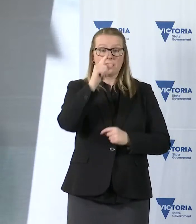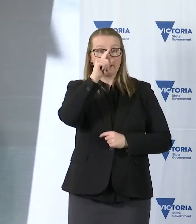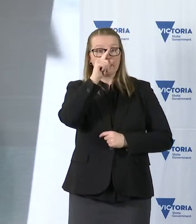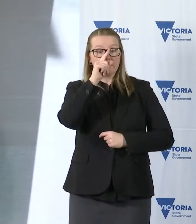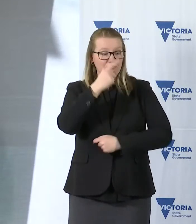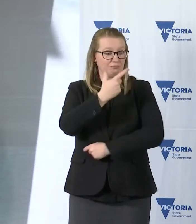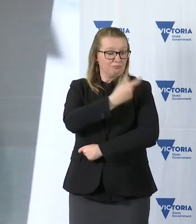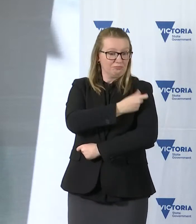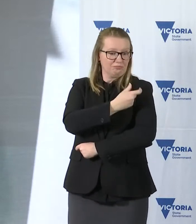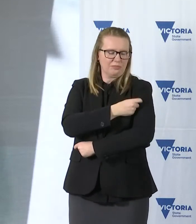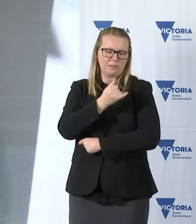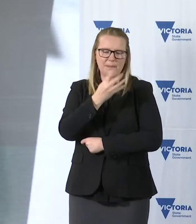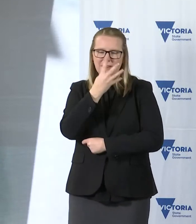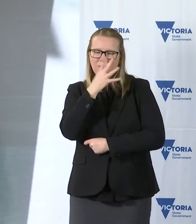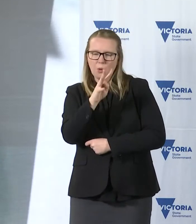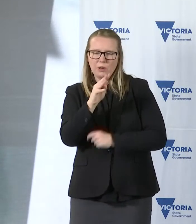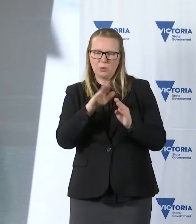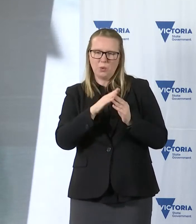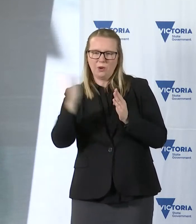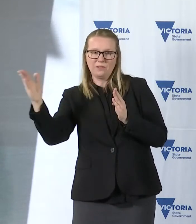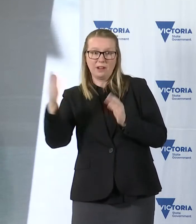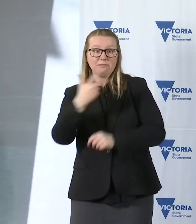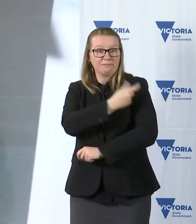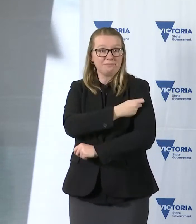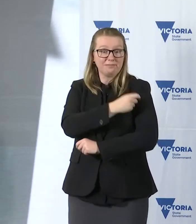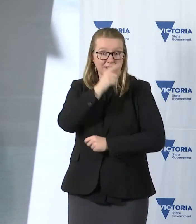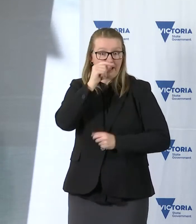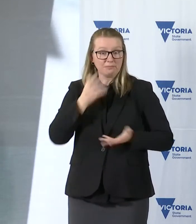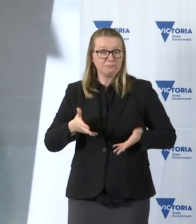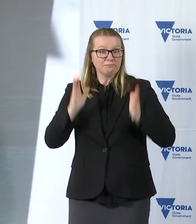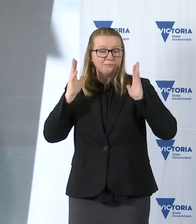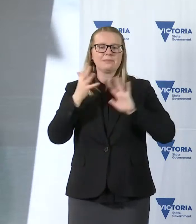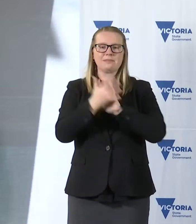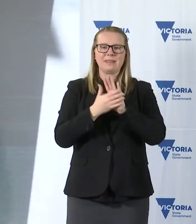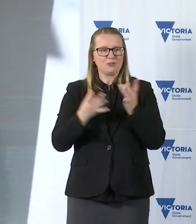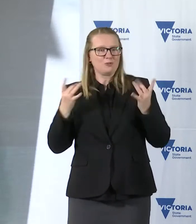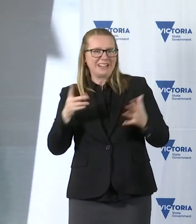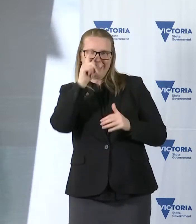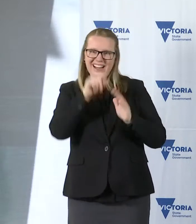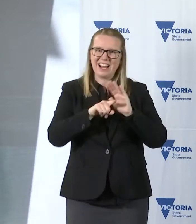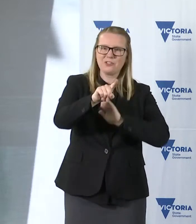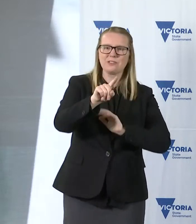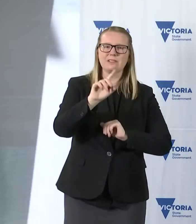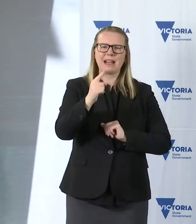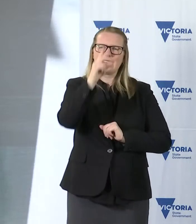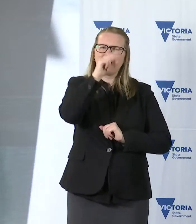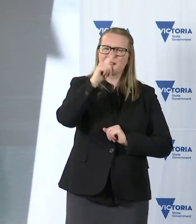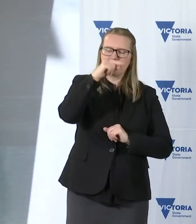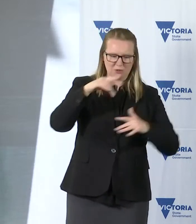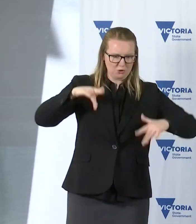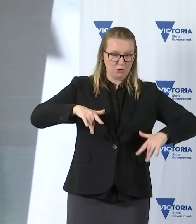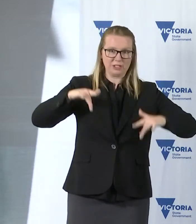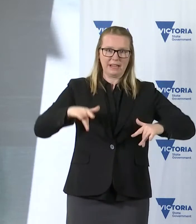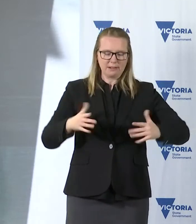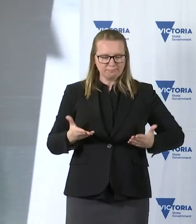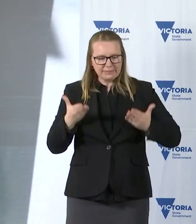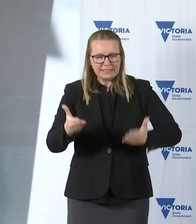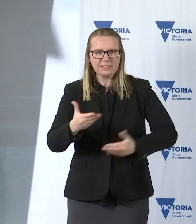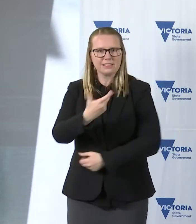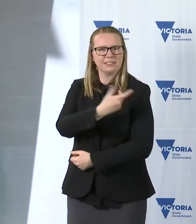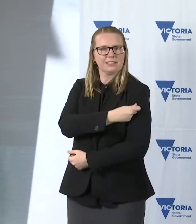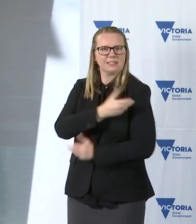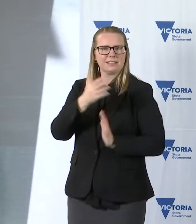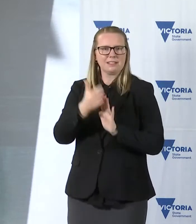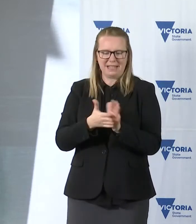the fact they're 40 and over, whereas people who are in their 20s and 30s can't go and get the recommended vaccine. Yeah, I think it brings in some